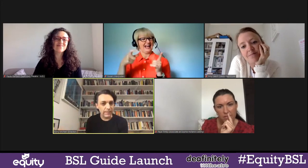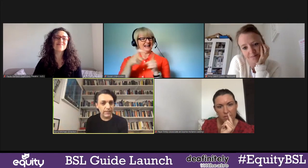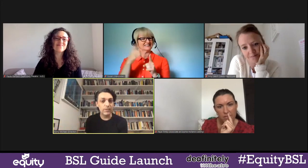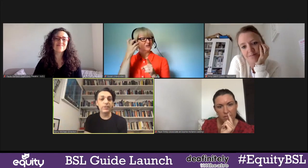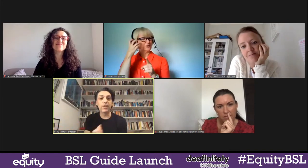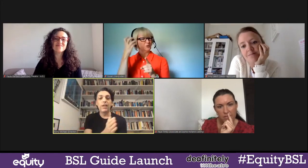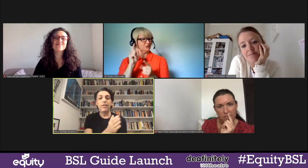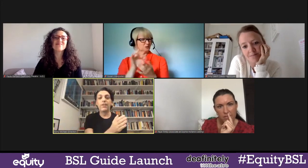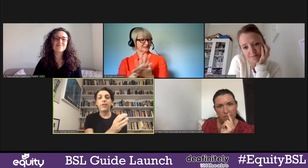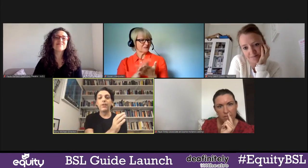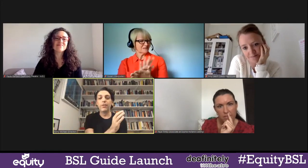actors,